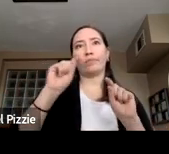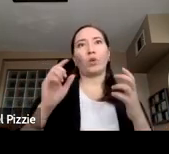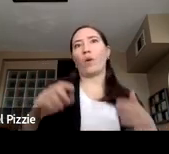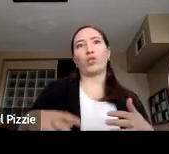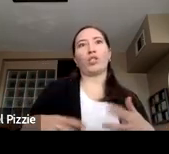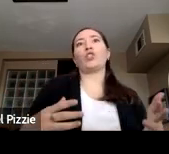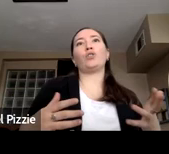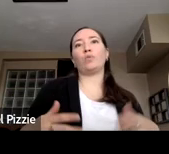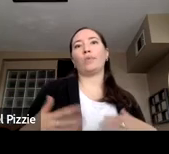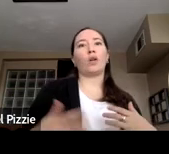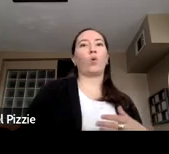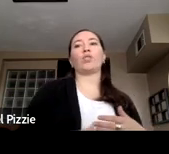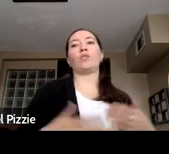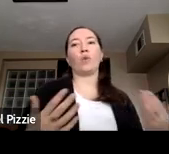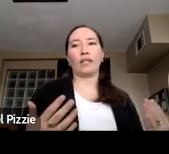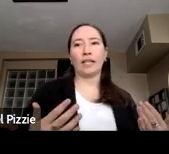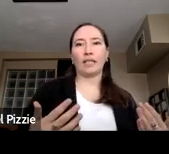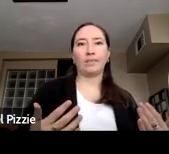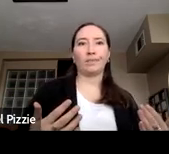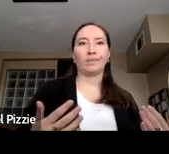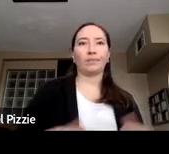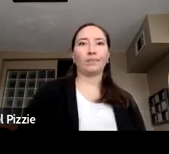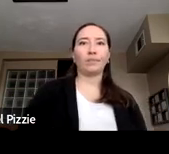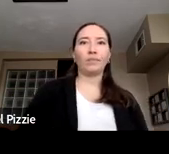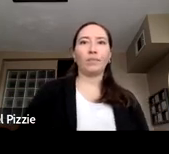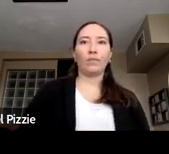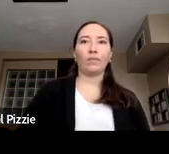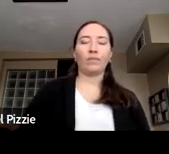be question 2, question 46.